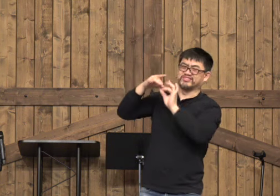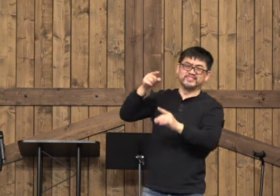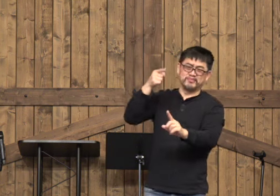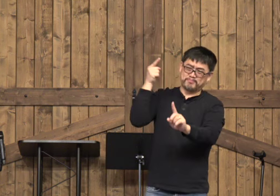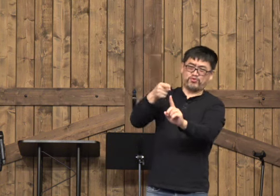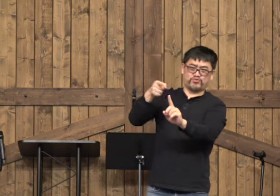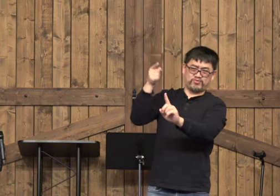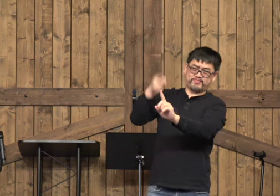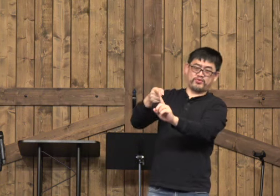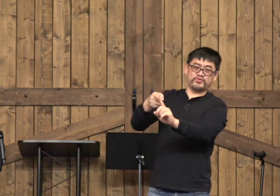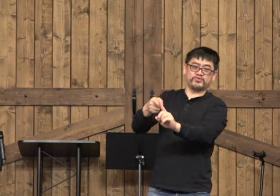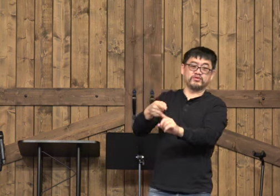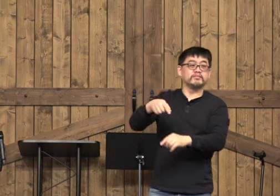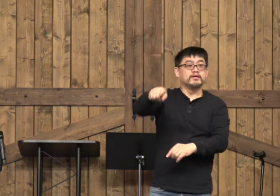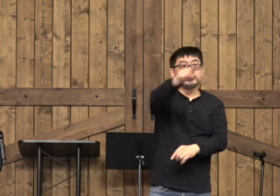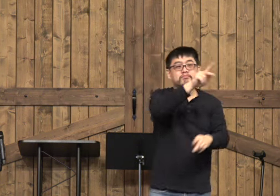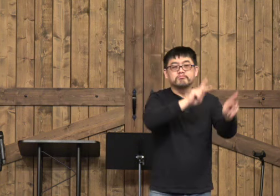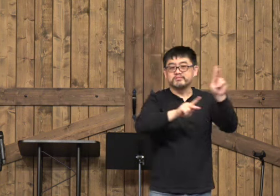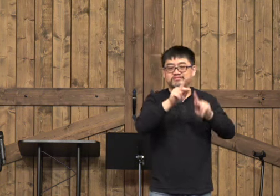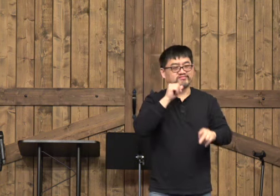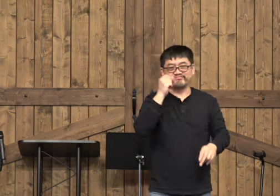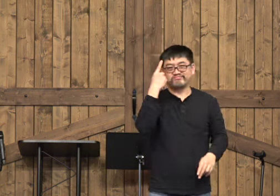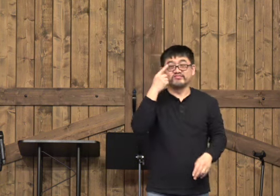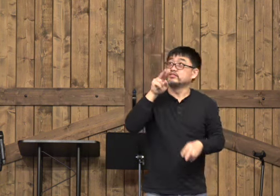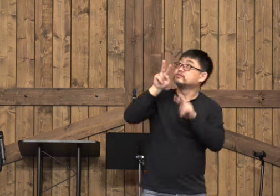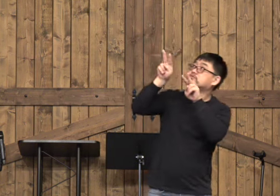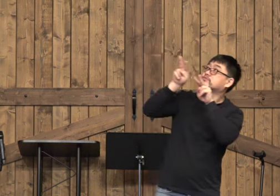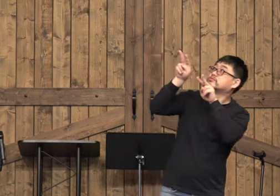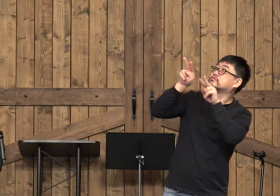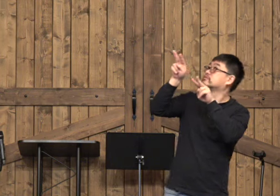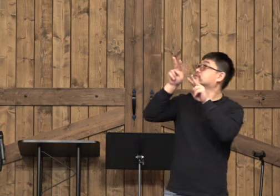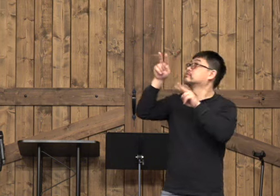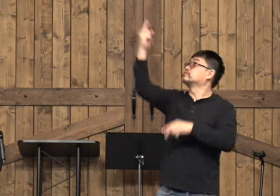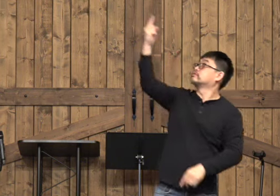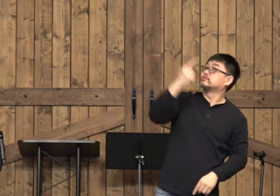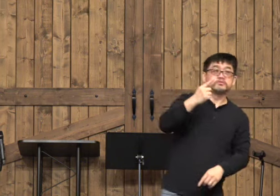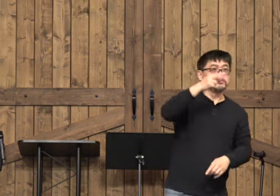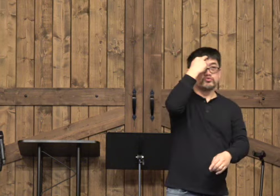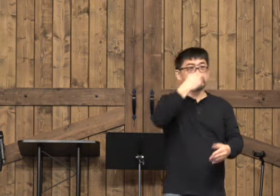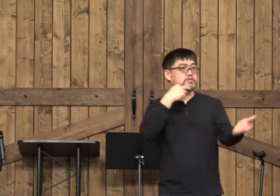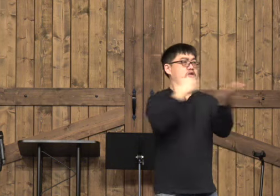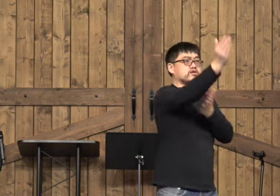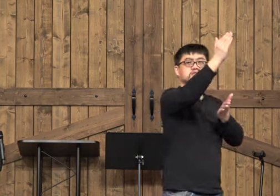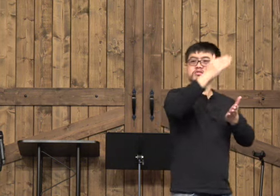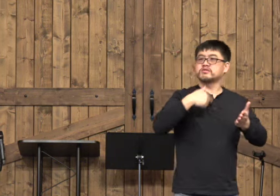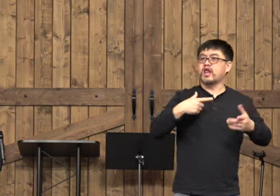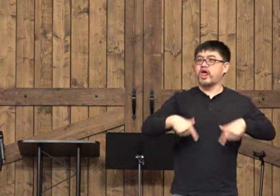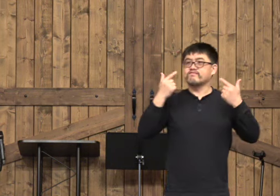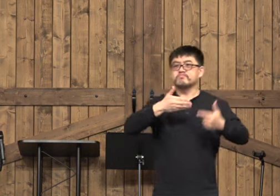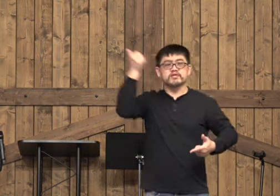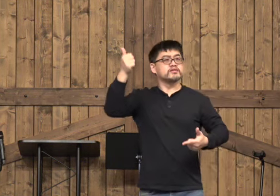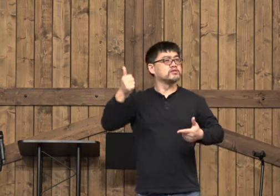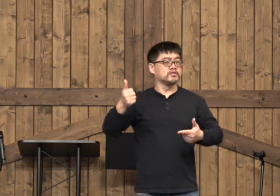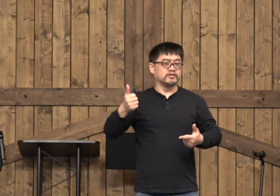to restore people's relations with God. That was his whole point in coming. But the Jews didn't understand that. They thought that Jesus was coming